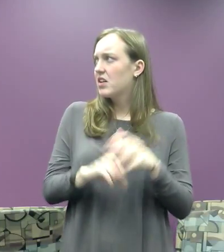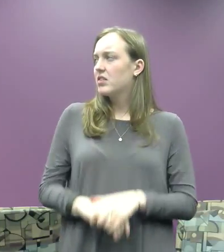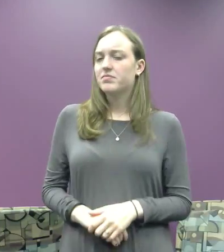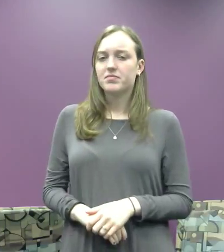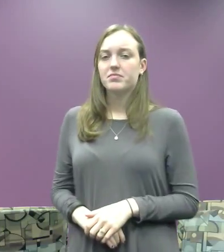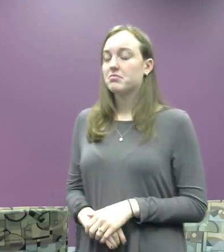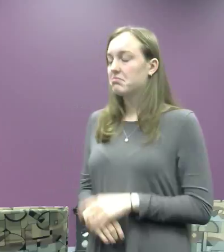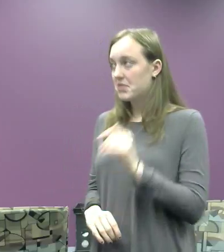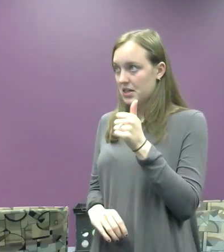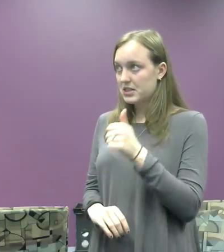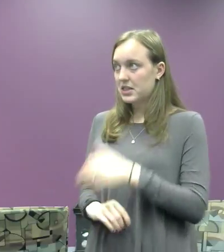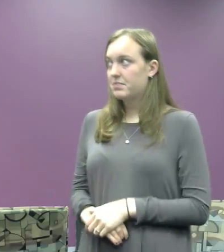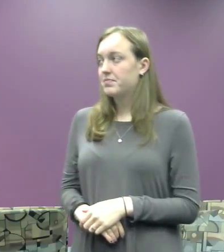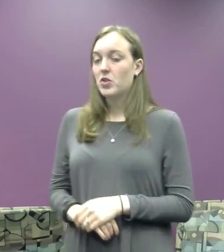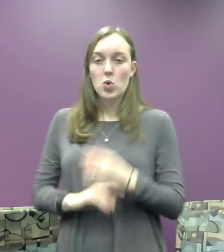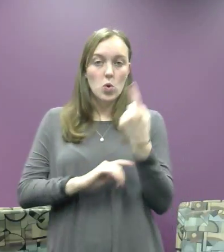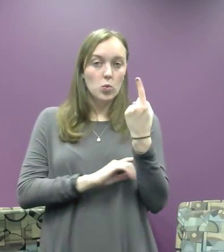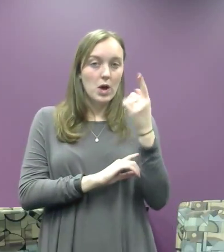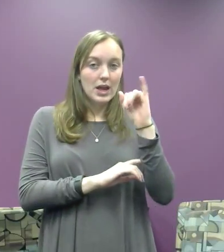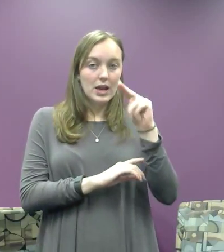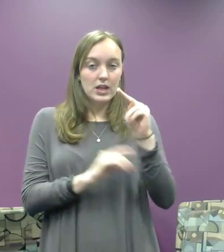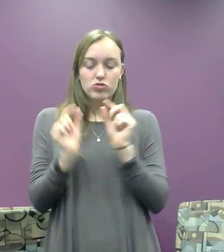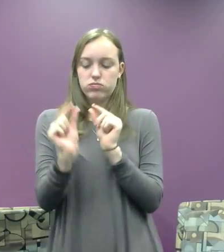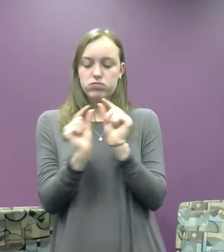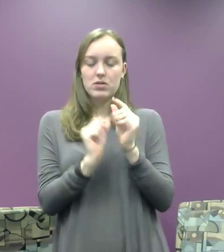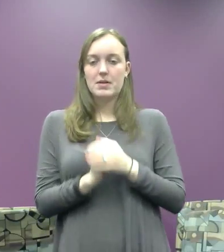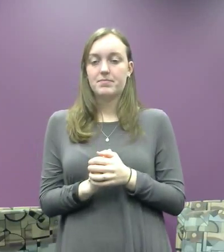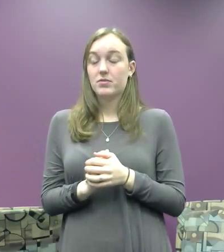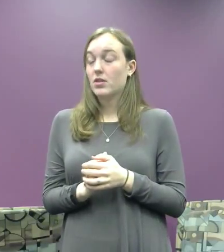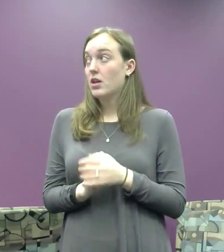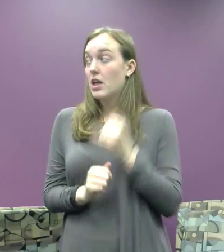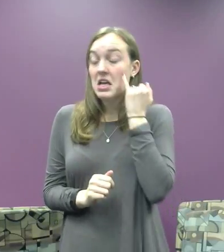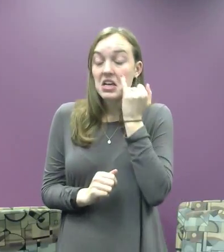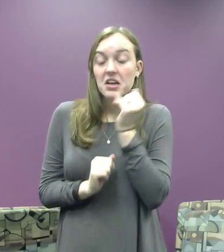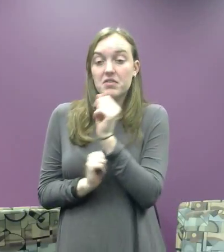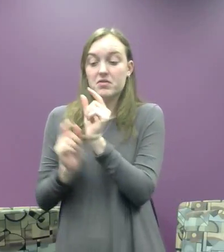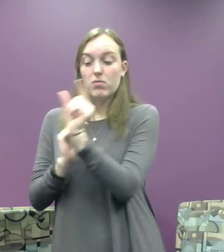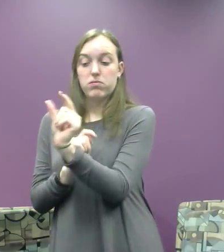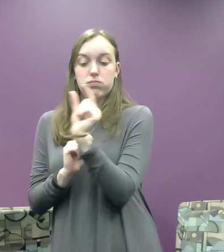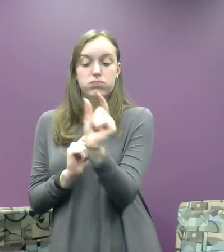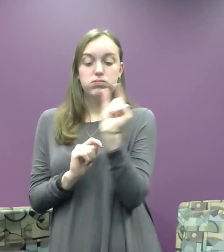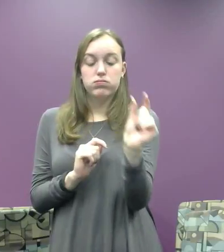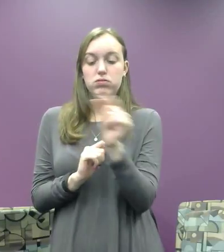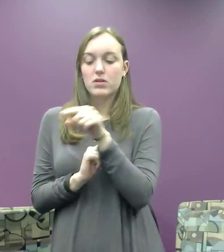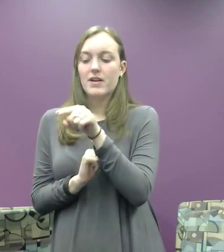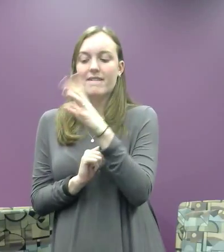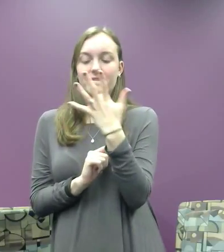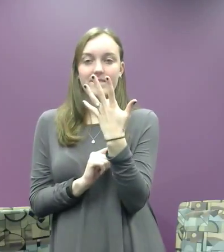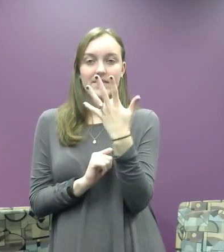10, sure, exactly, 10. If it's 5 inches long and we choose inches again, there will be